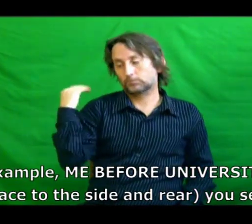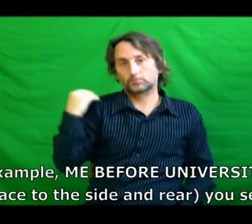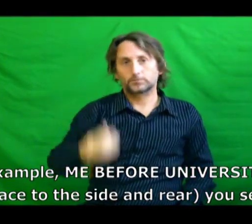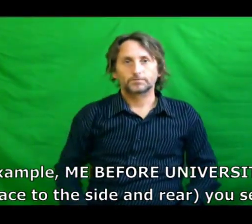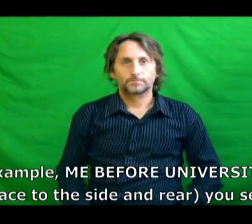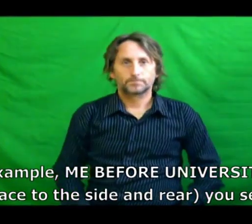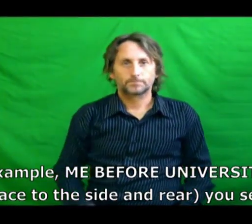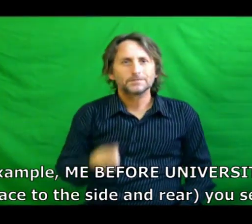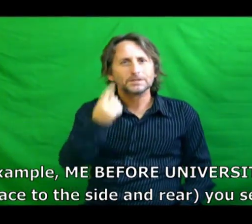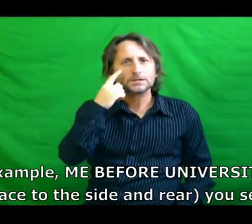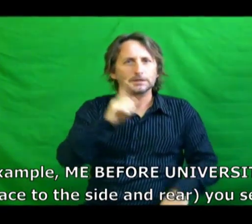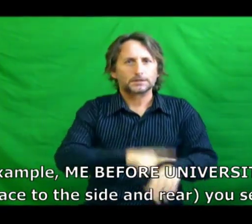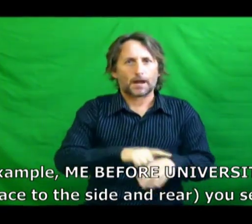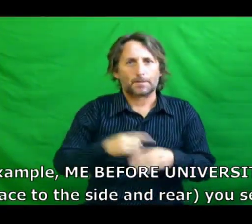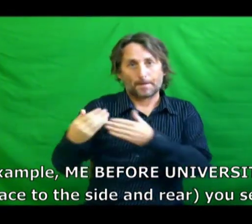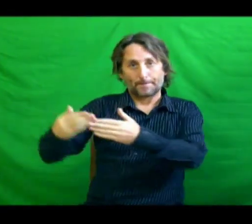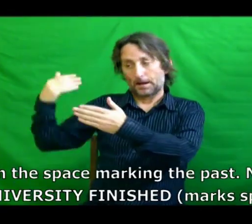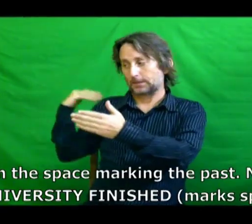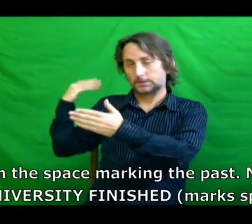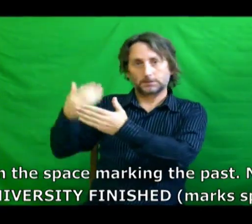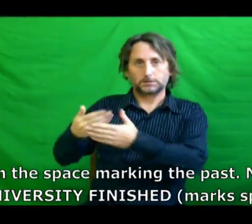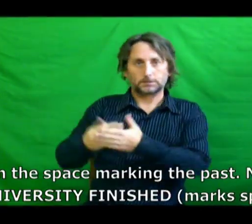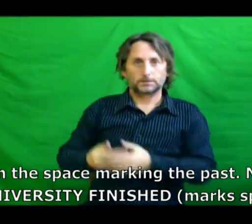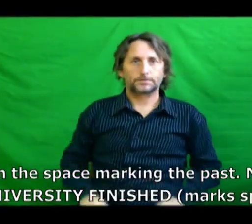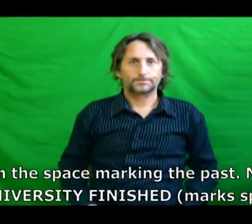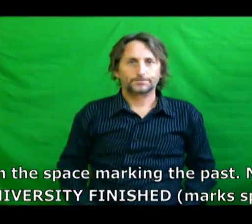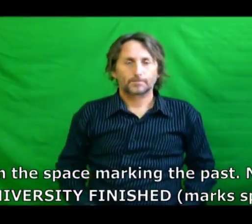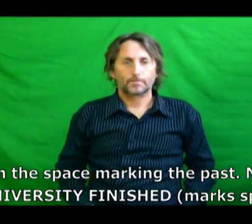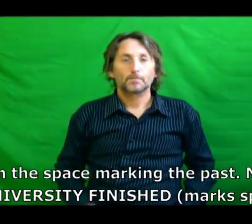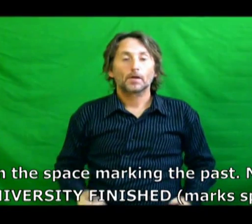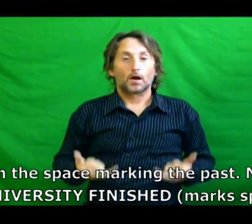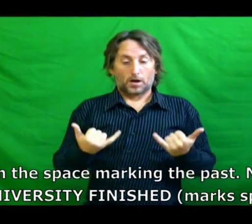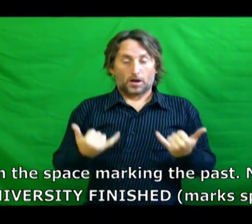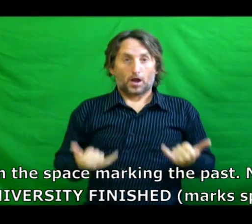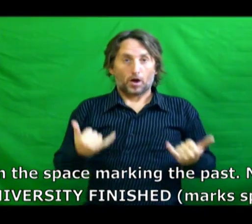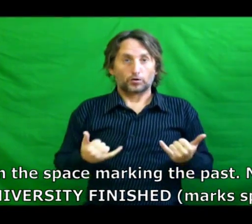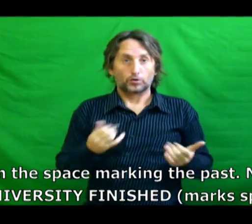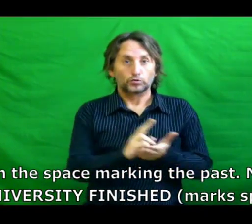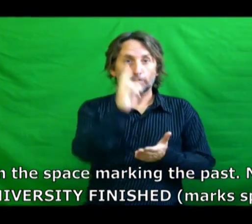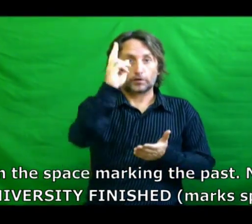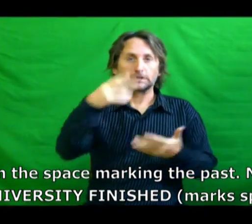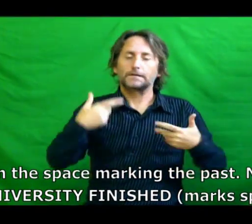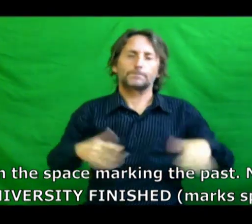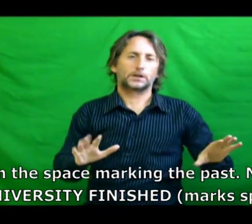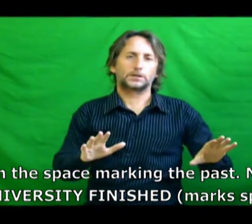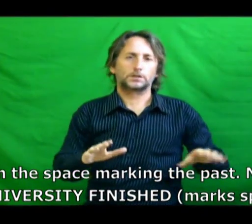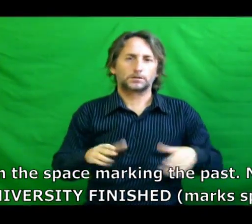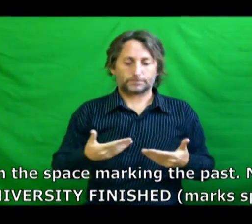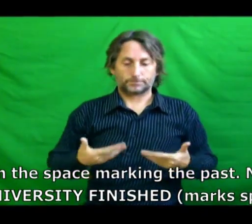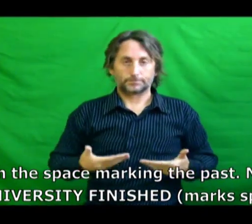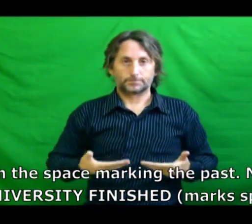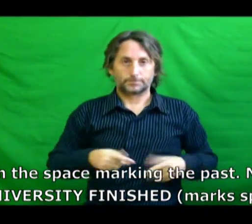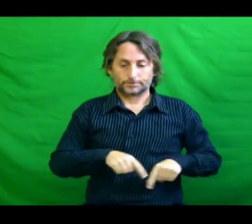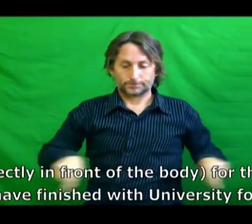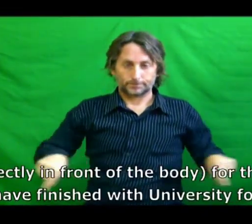side and the rear. You can see time is in the space marking the past. Now, university